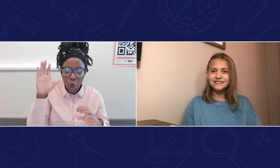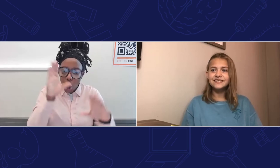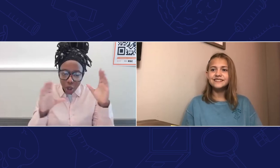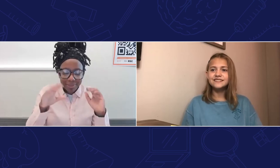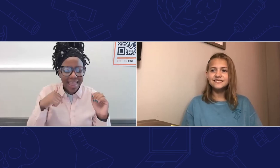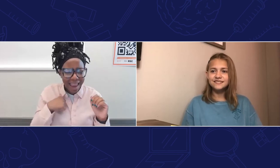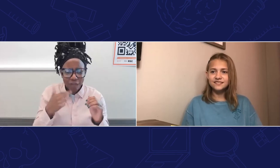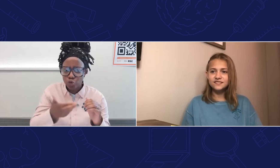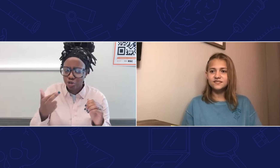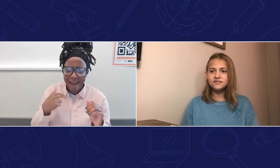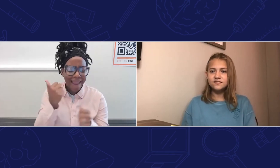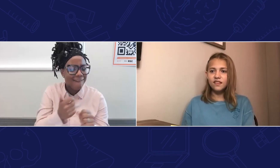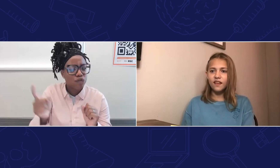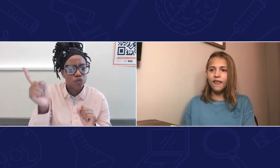alone.